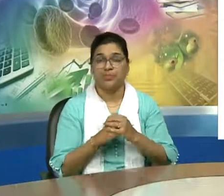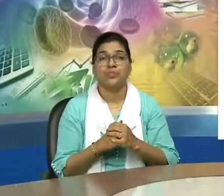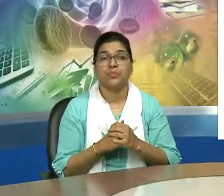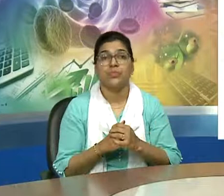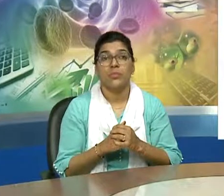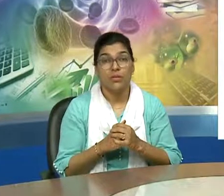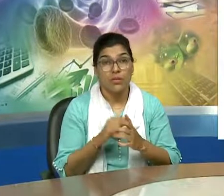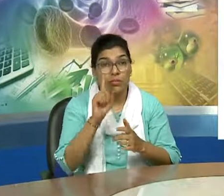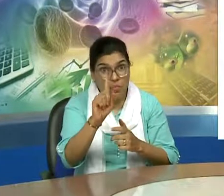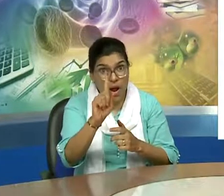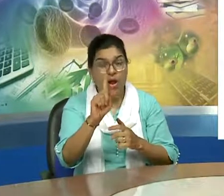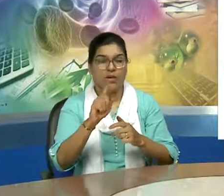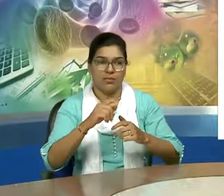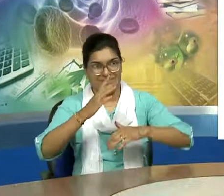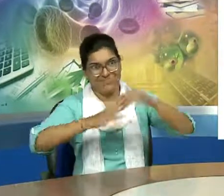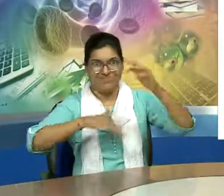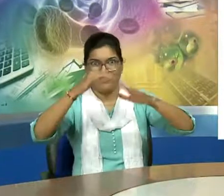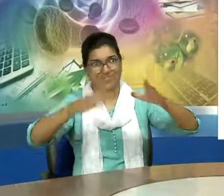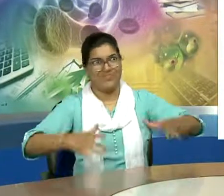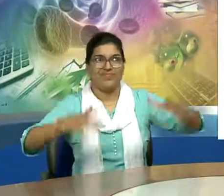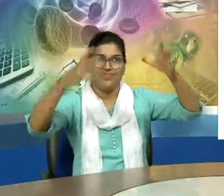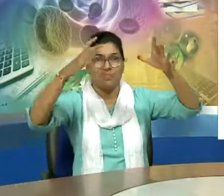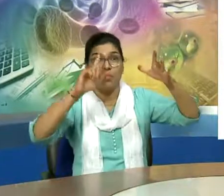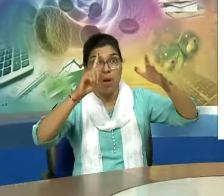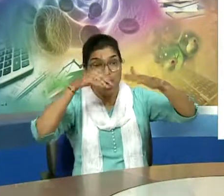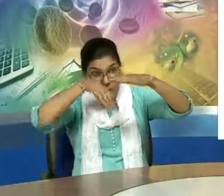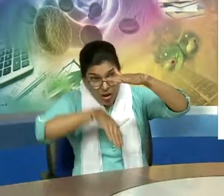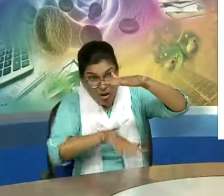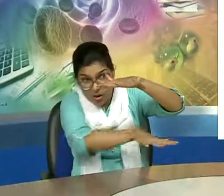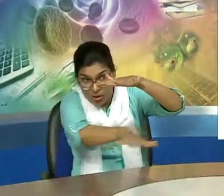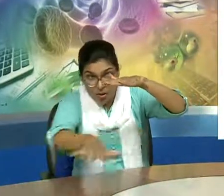for making roads and other facilities.